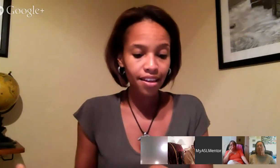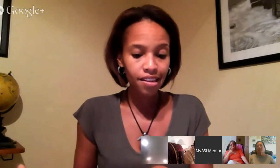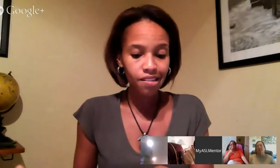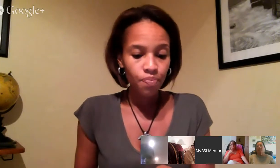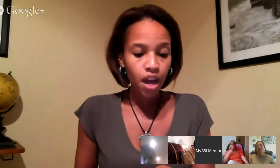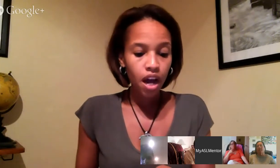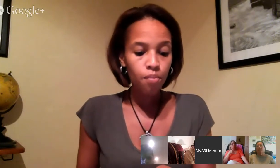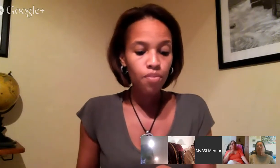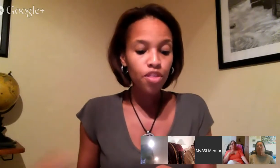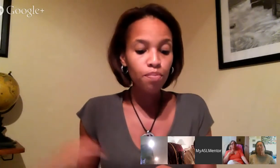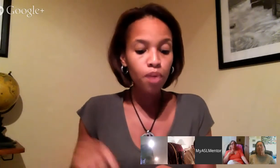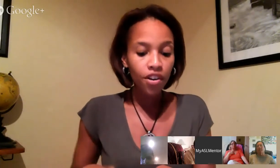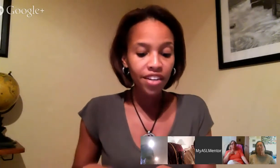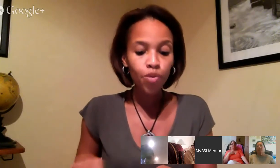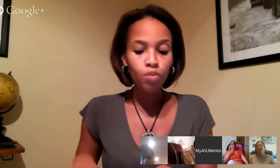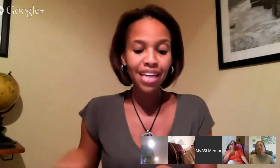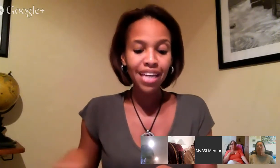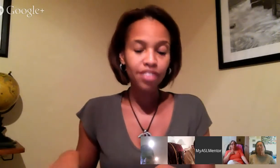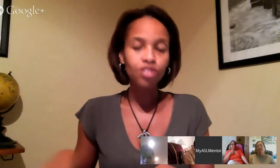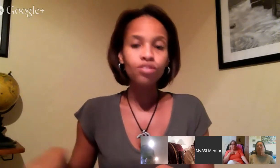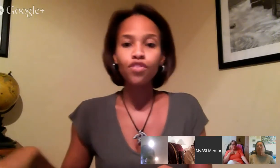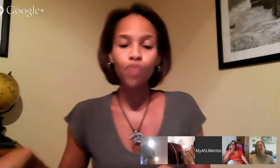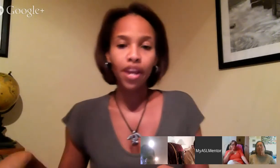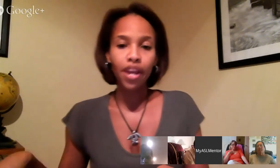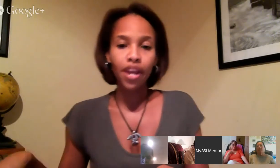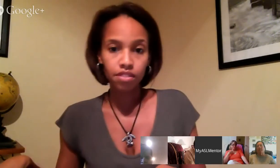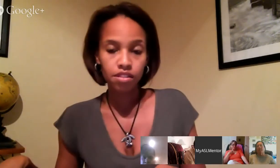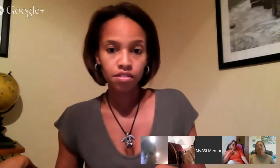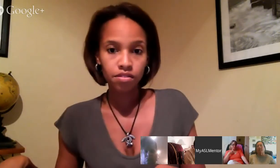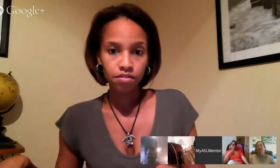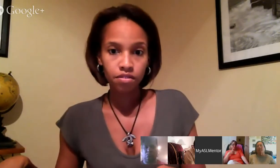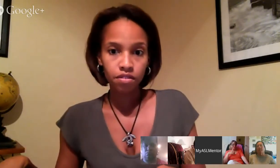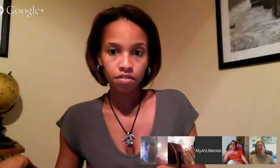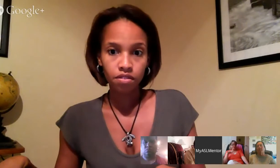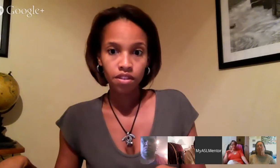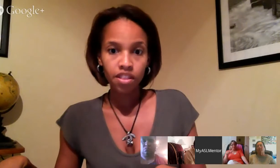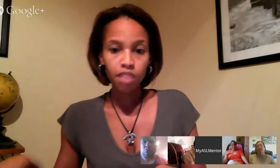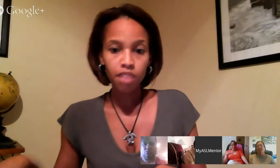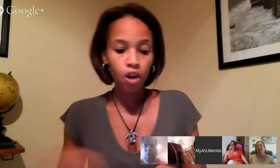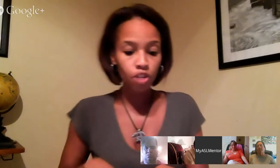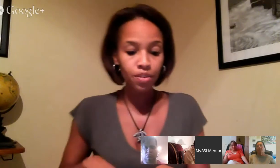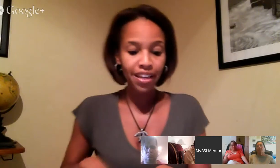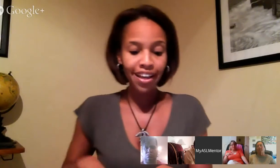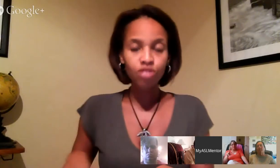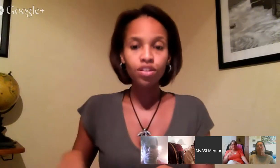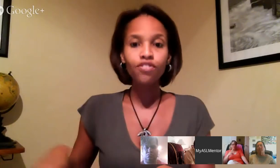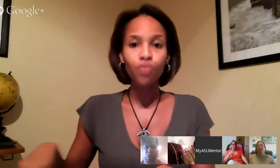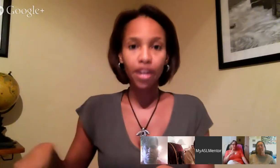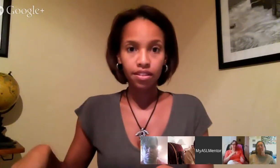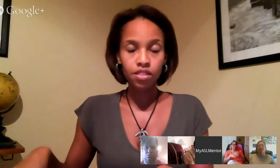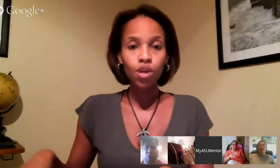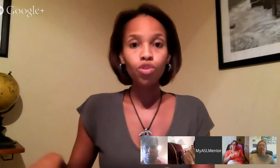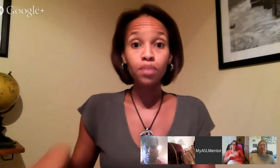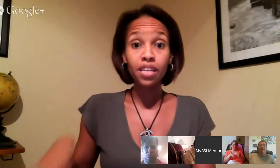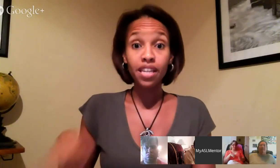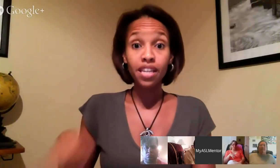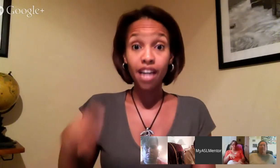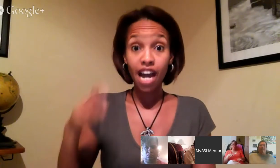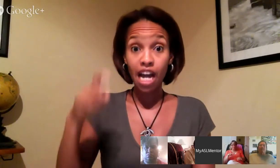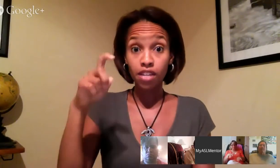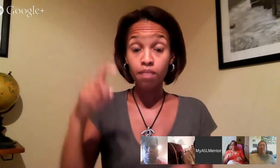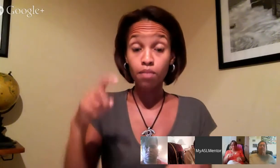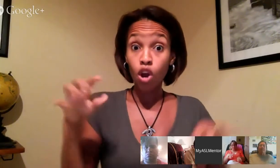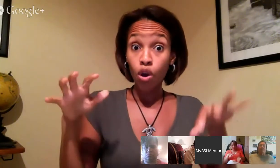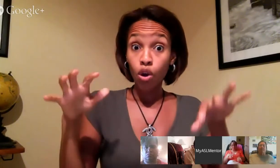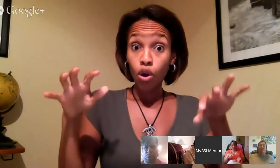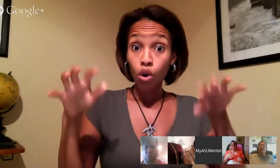like, the party will be canceled if it rains. The party will be canceled if it rains. Would be eyebrows